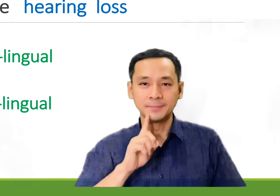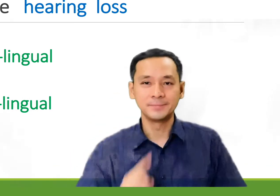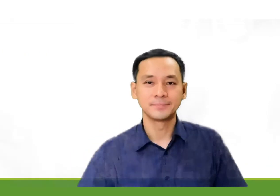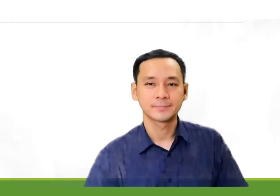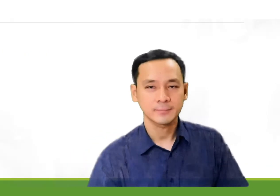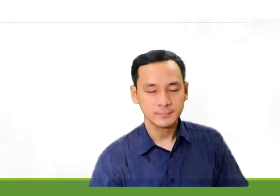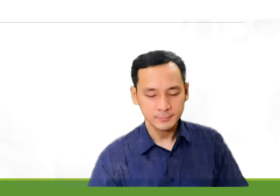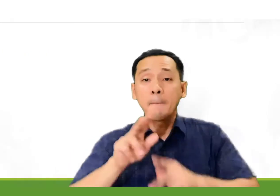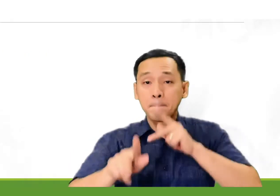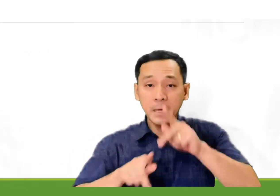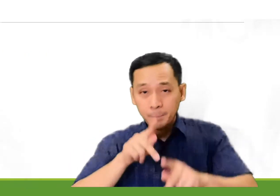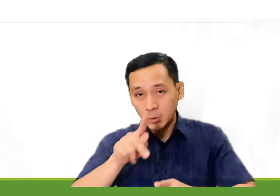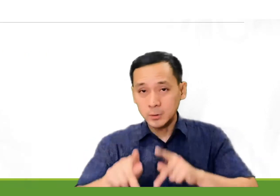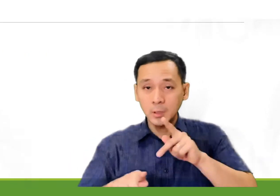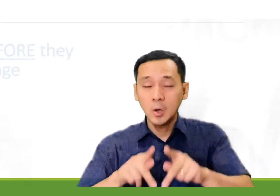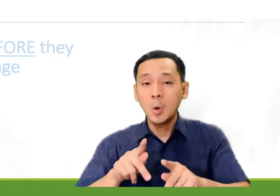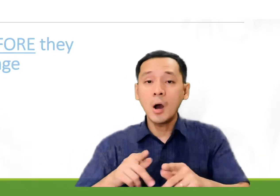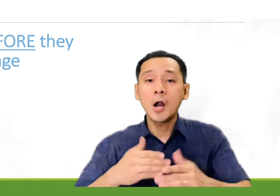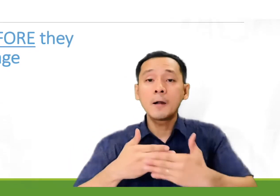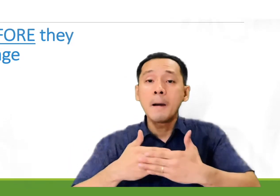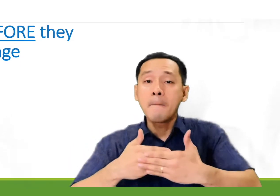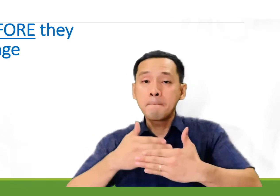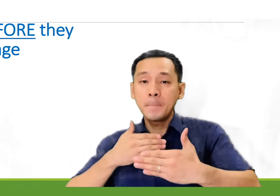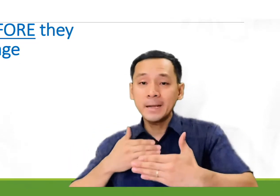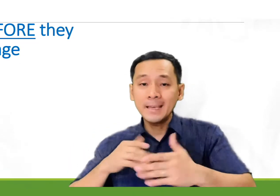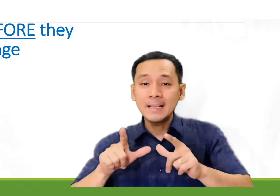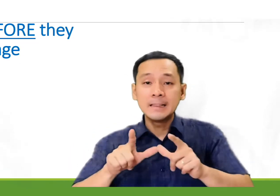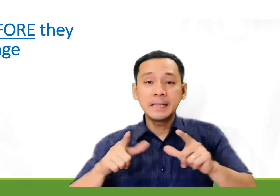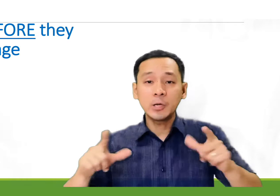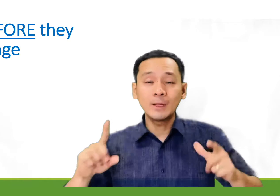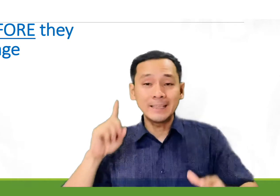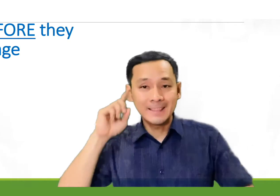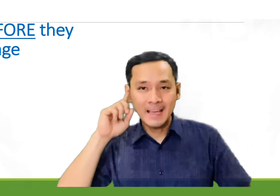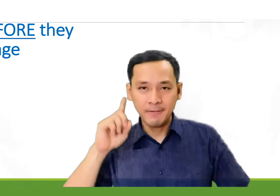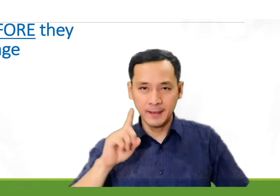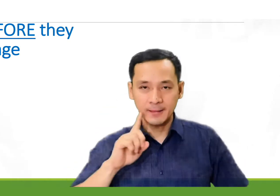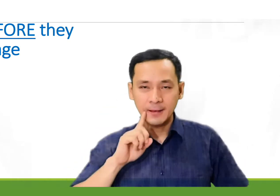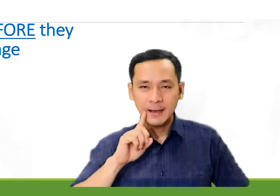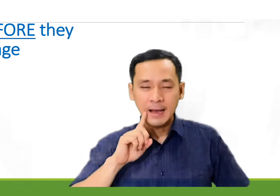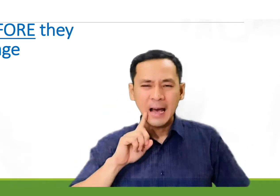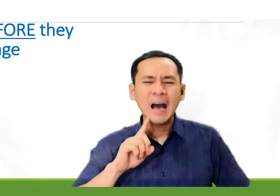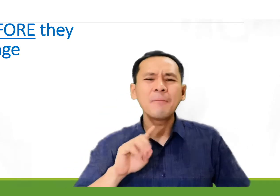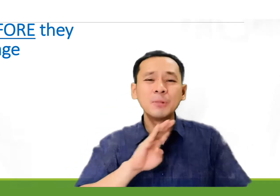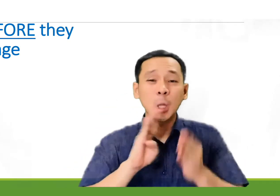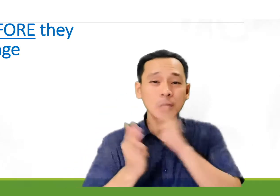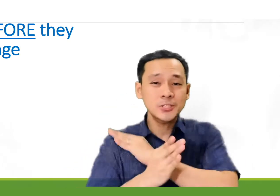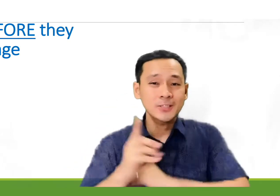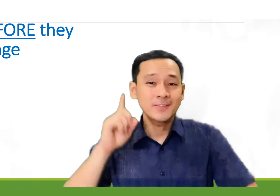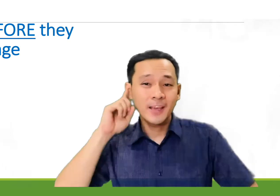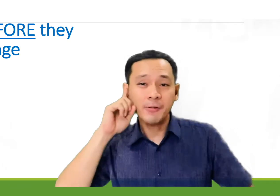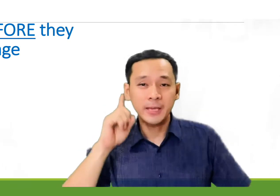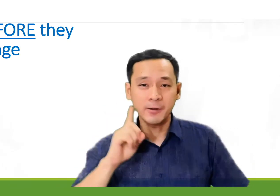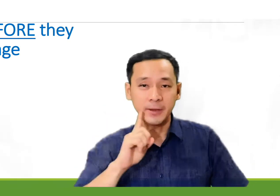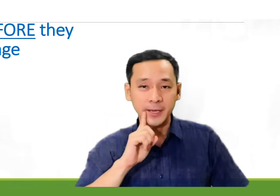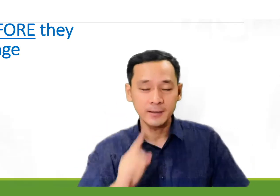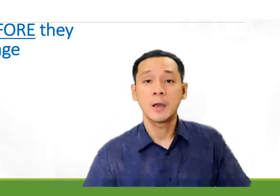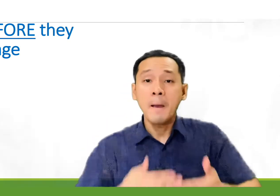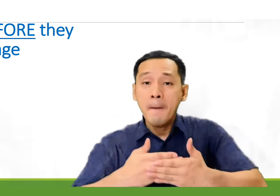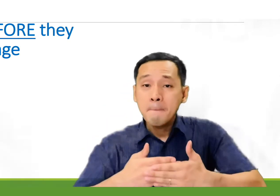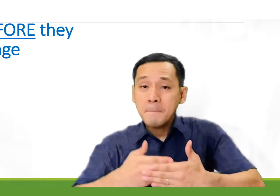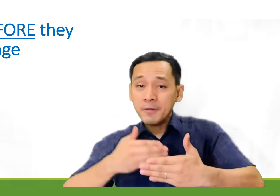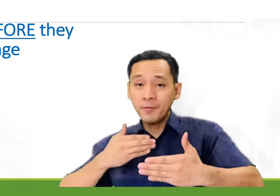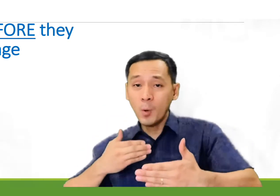deafened. People who are pre-lingually deafened have lost their